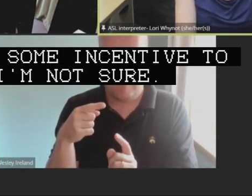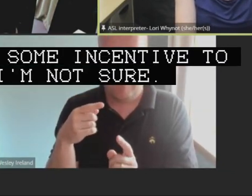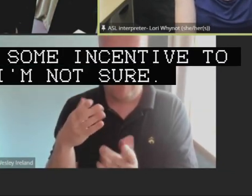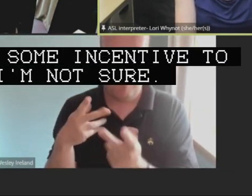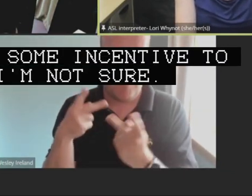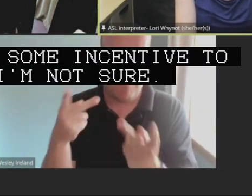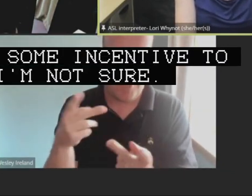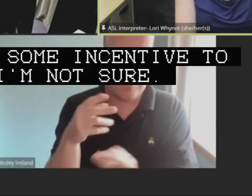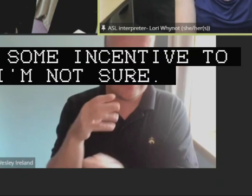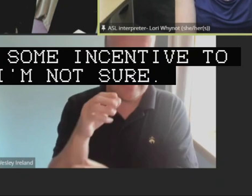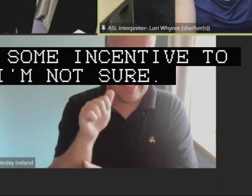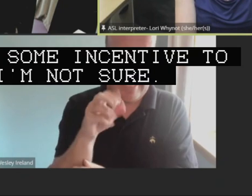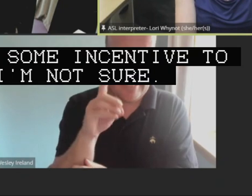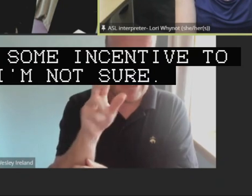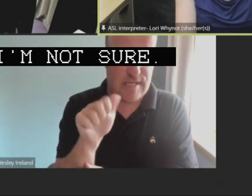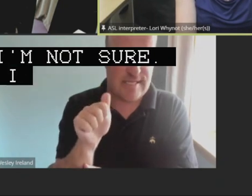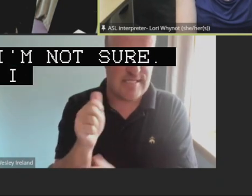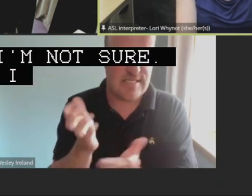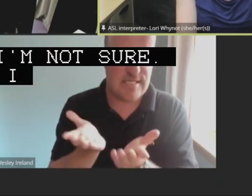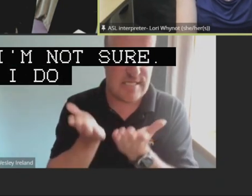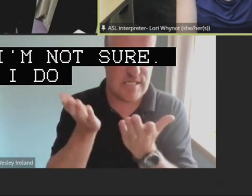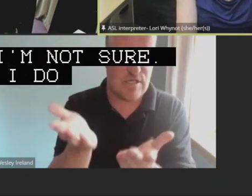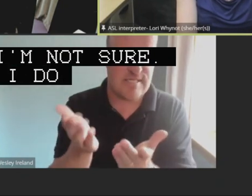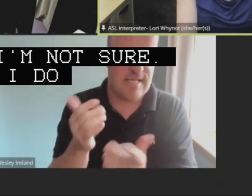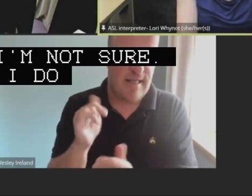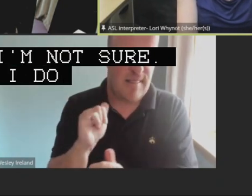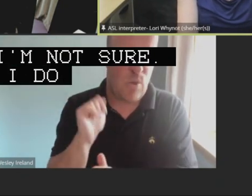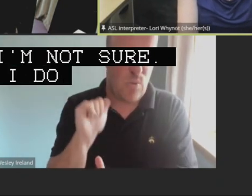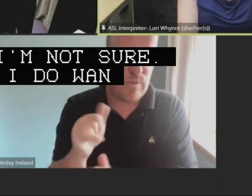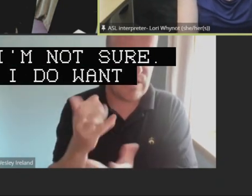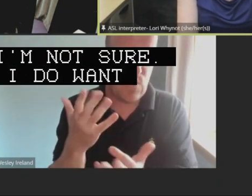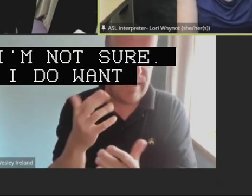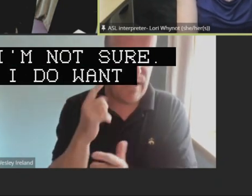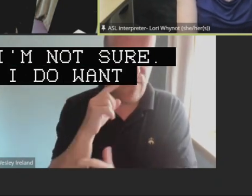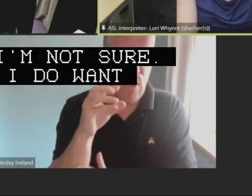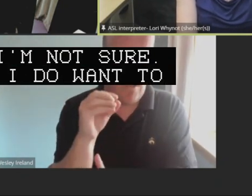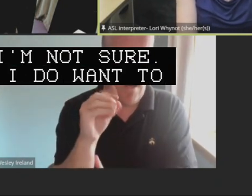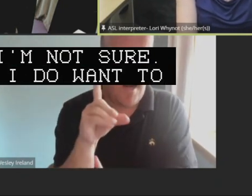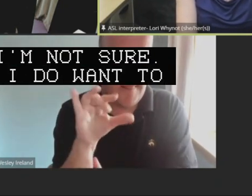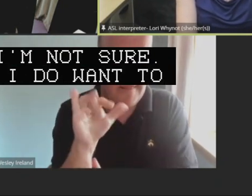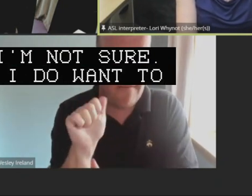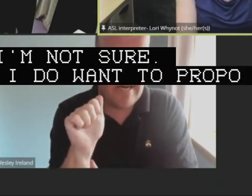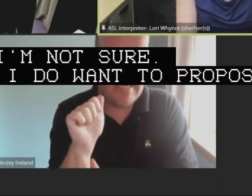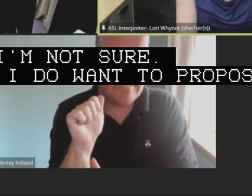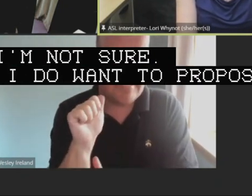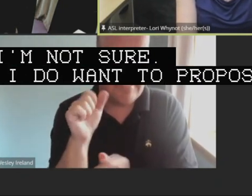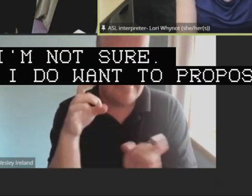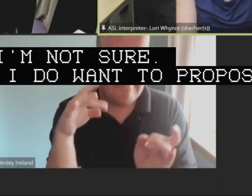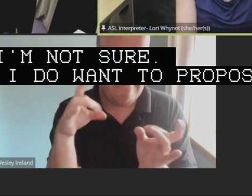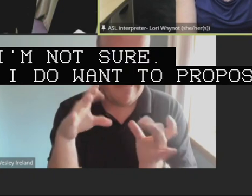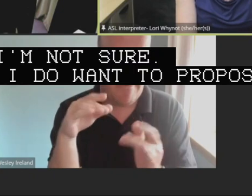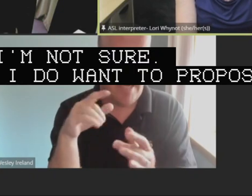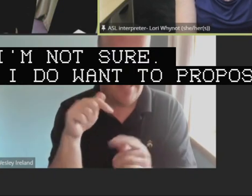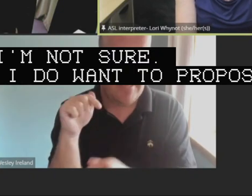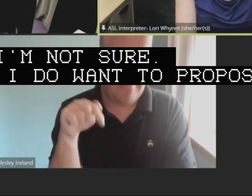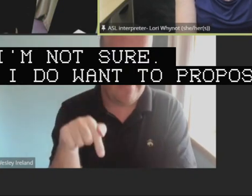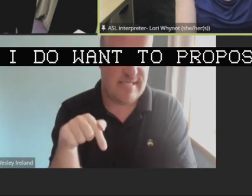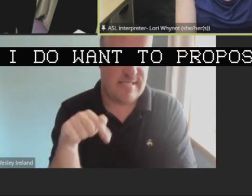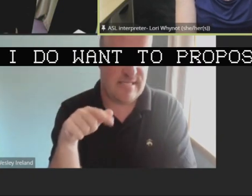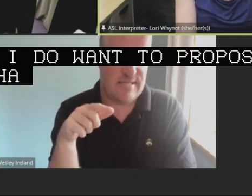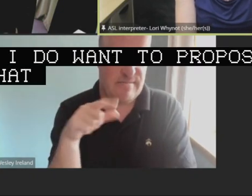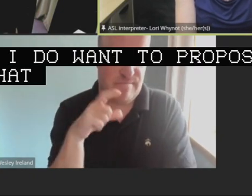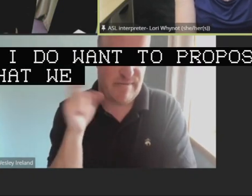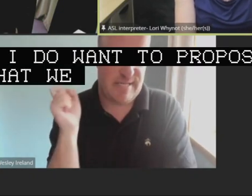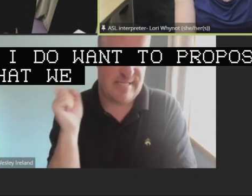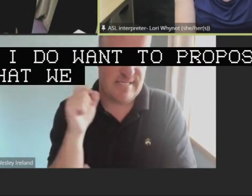I do want to propose to Andrea that maybe suggest that maybe we wait for Olivia